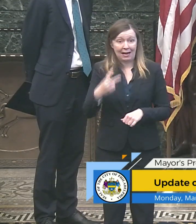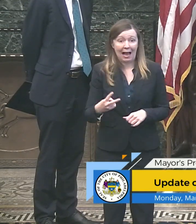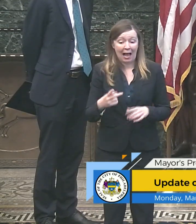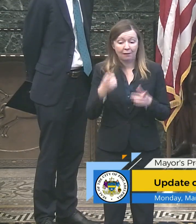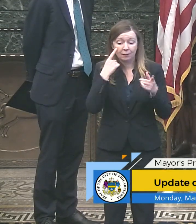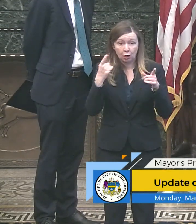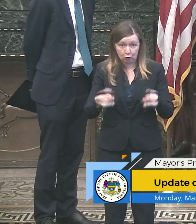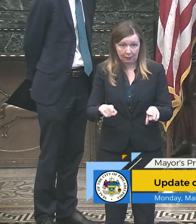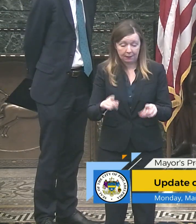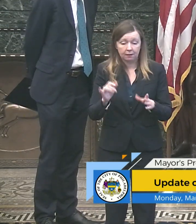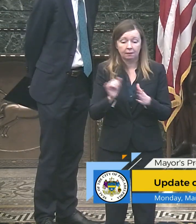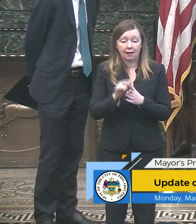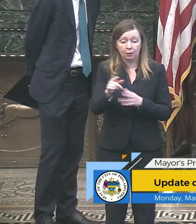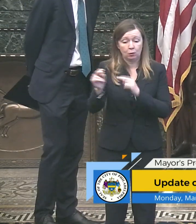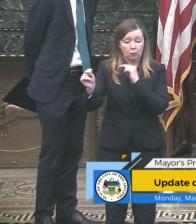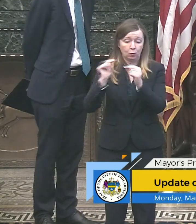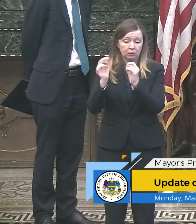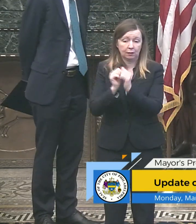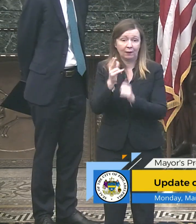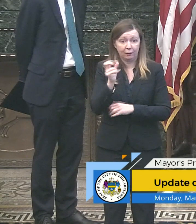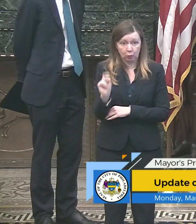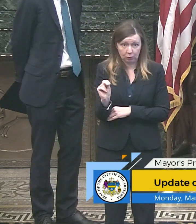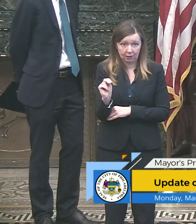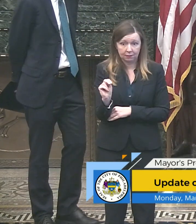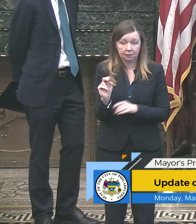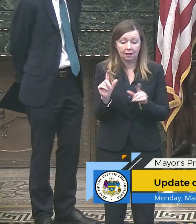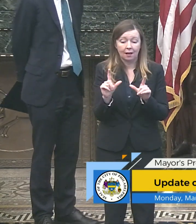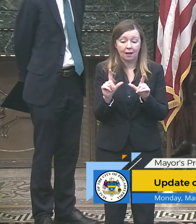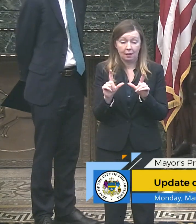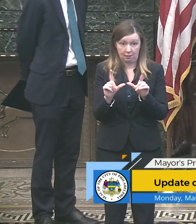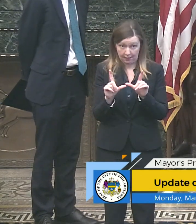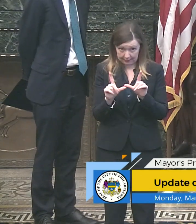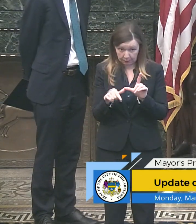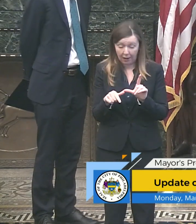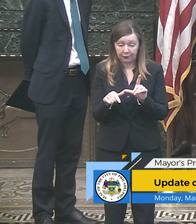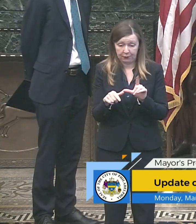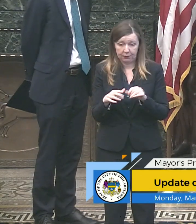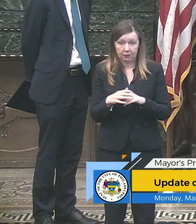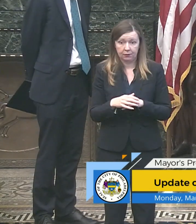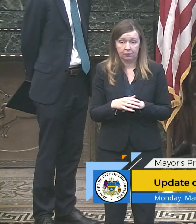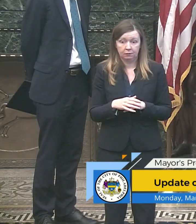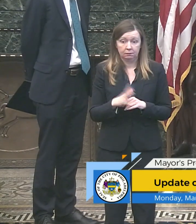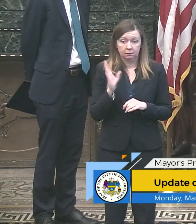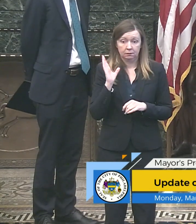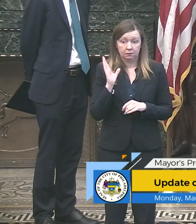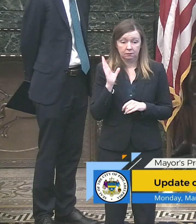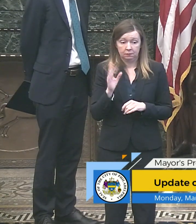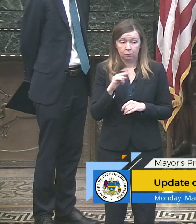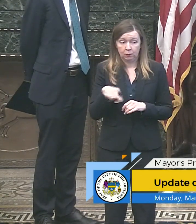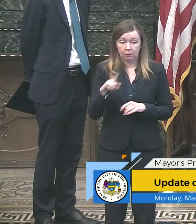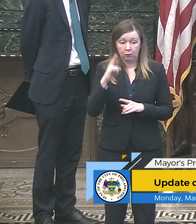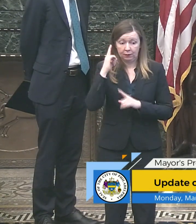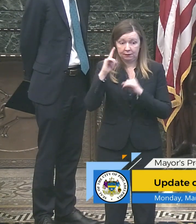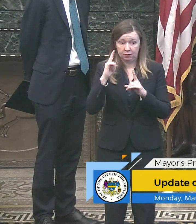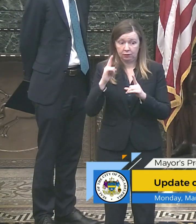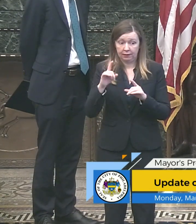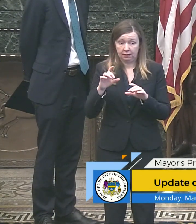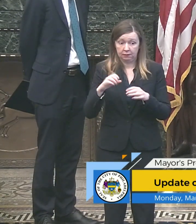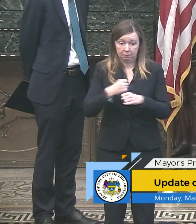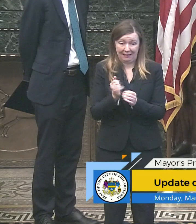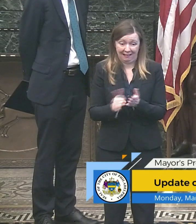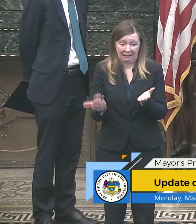the administration negotiated with the unions has expired. Are you guys considering recreating that for